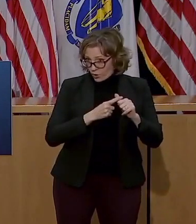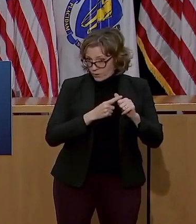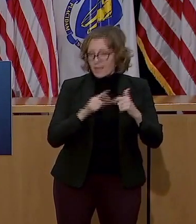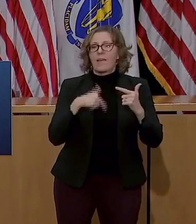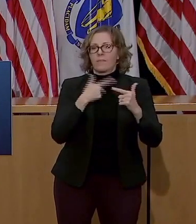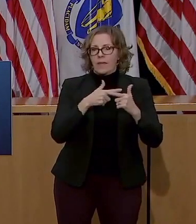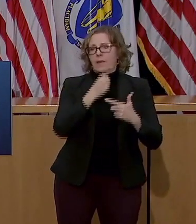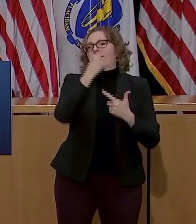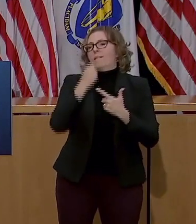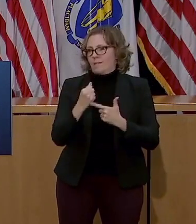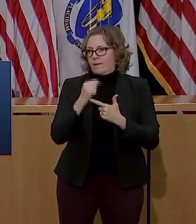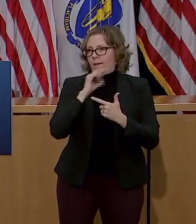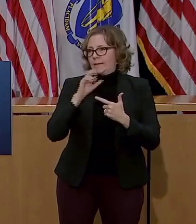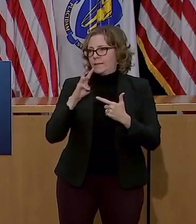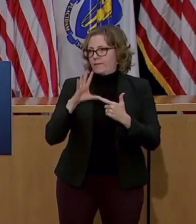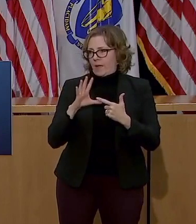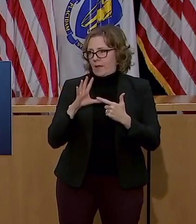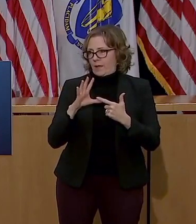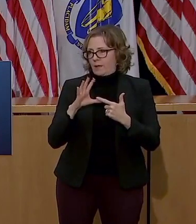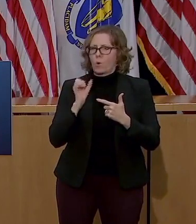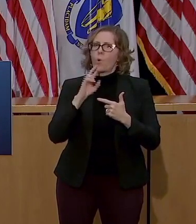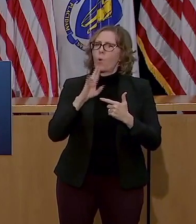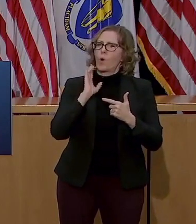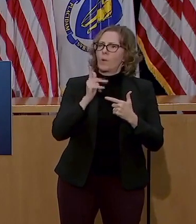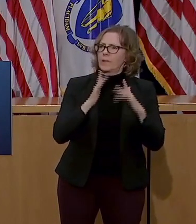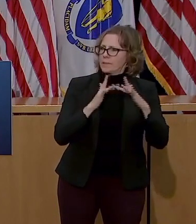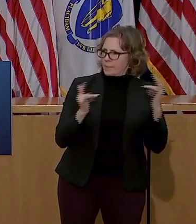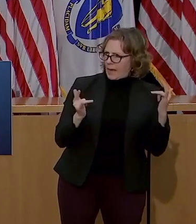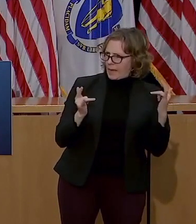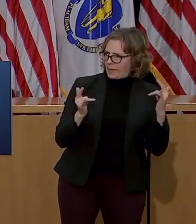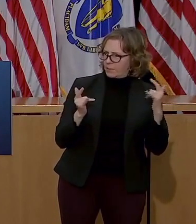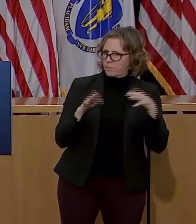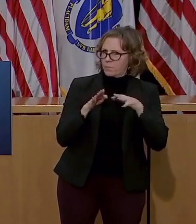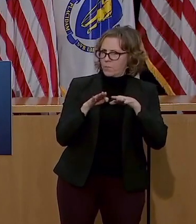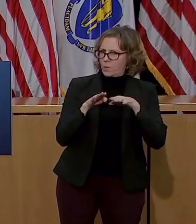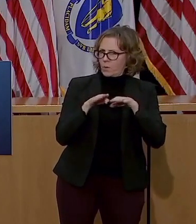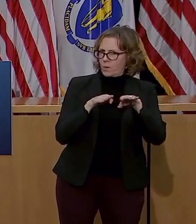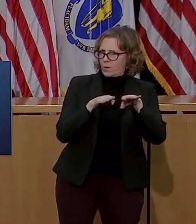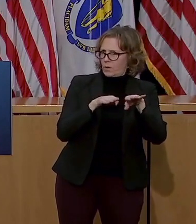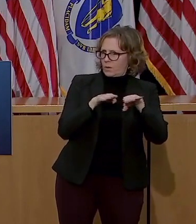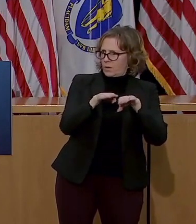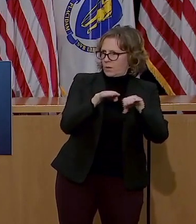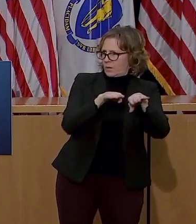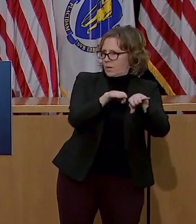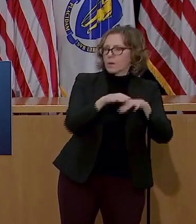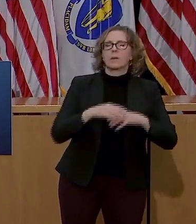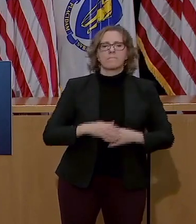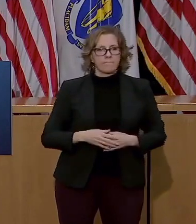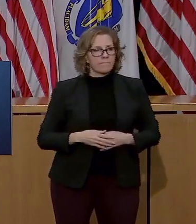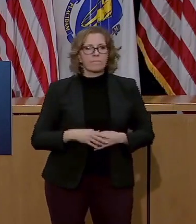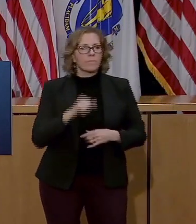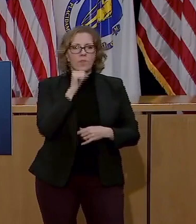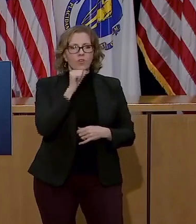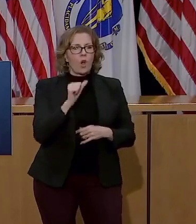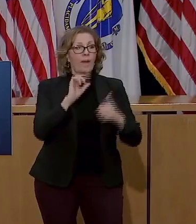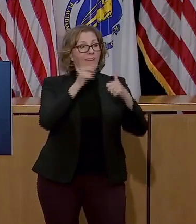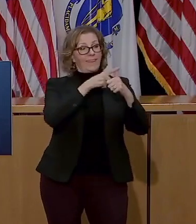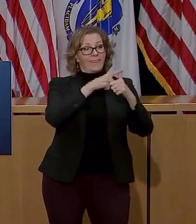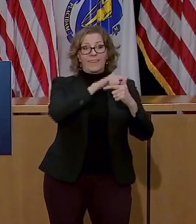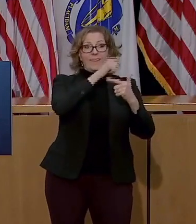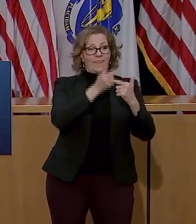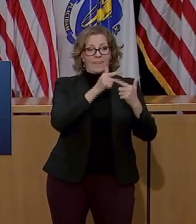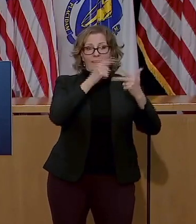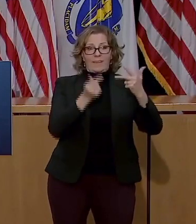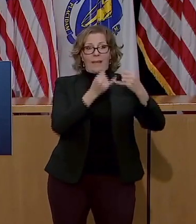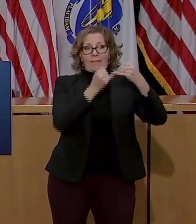65? And then do all the 65 plus get done before? No, thank you for that. It's not a linear process. This is